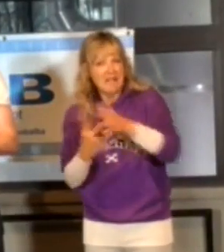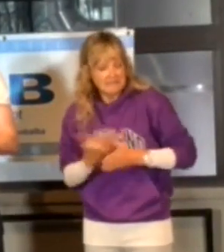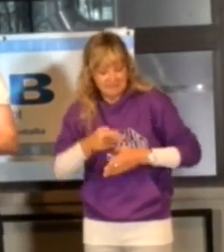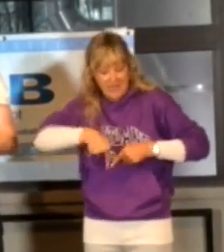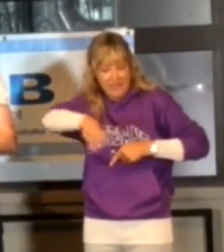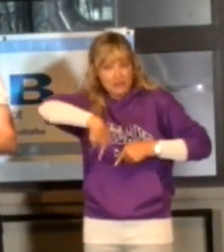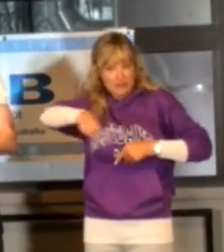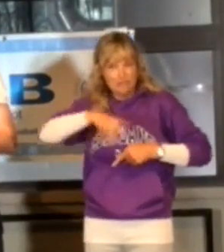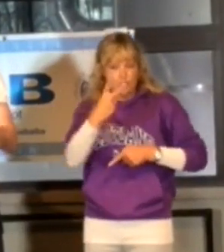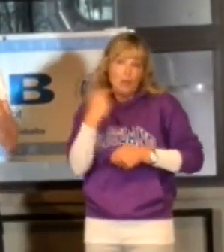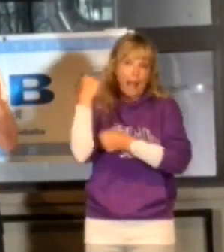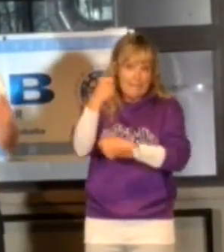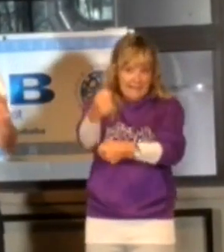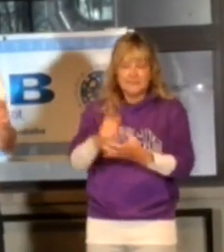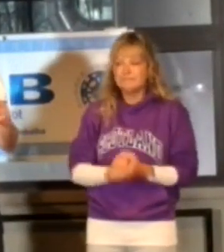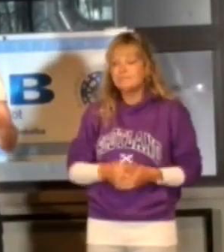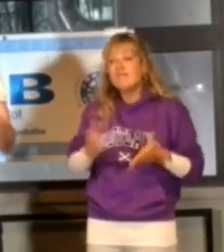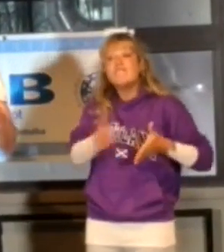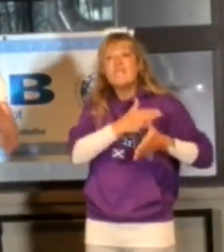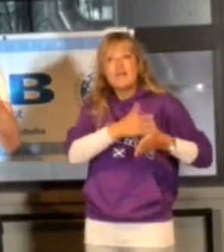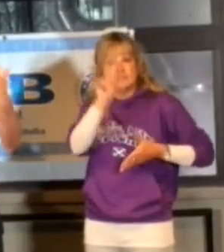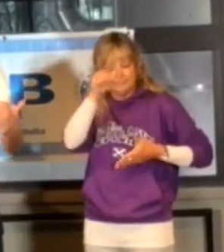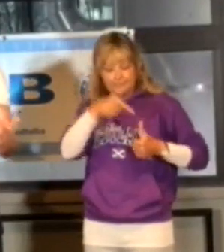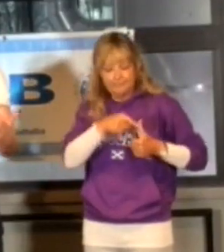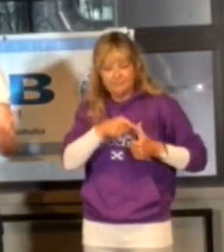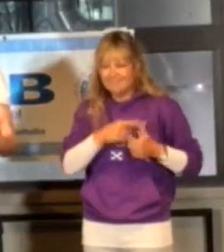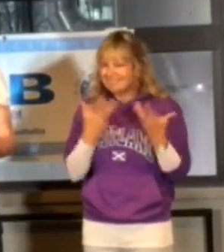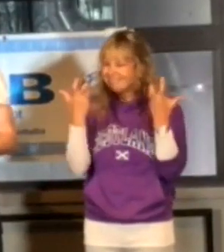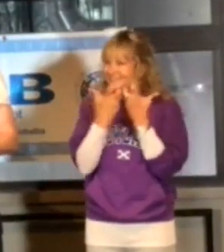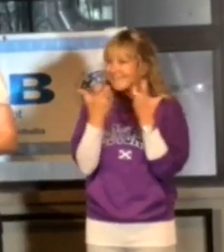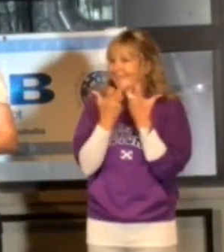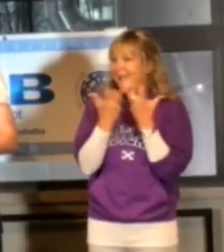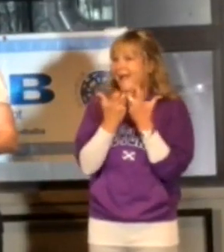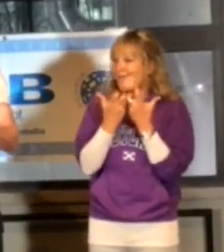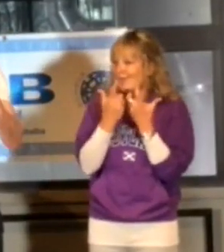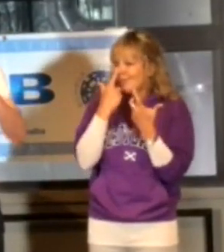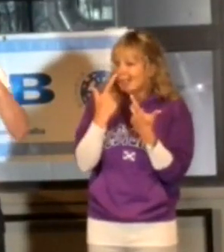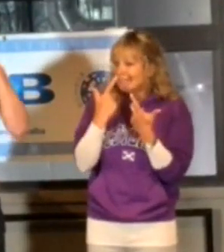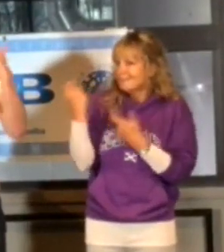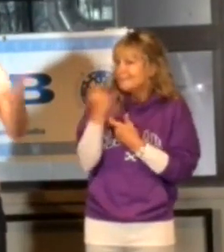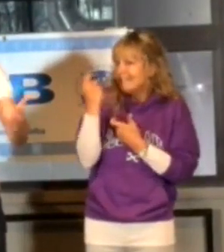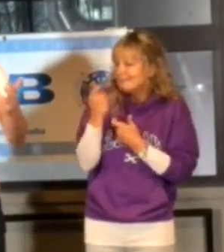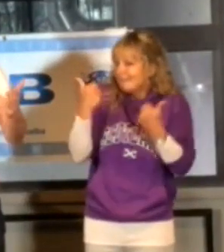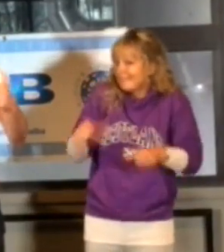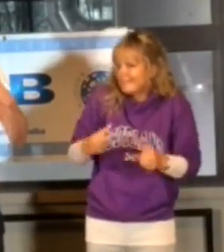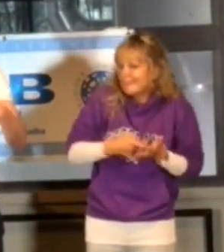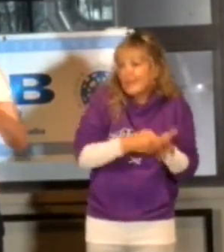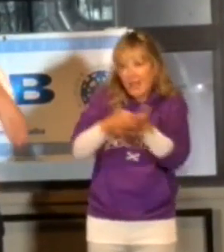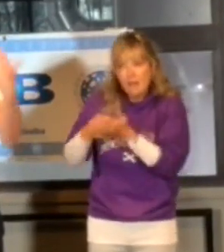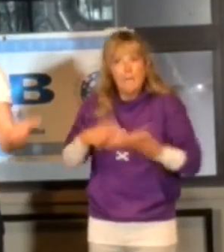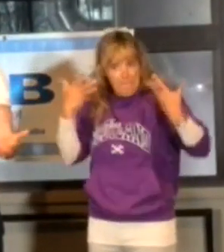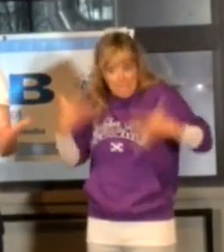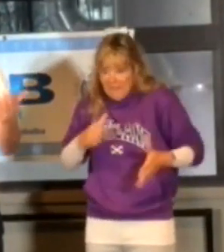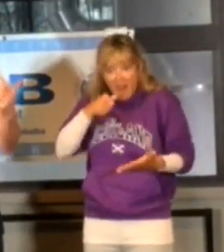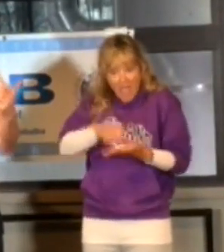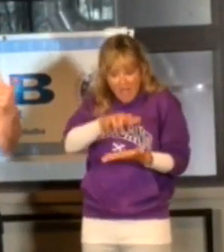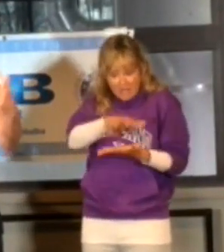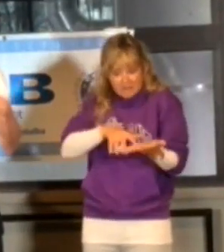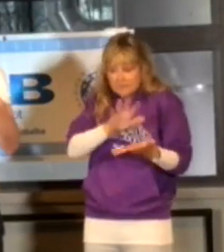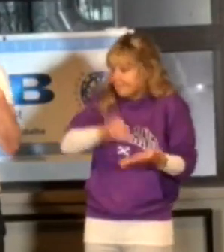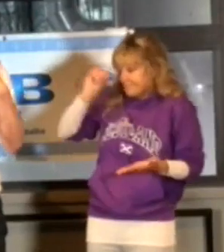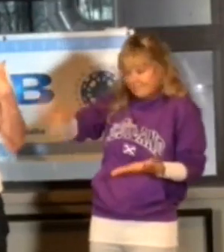activities, campaigns that we're running. The first of those is, well, how do we get a referendum? Of course, the letter will be